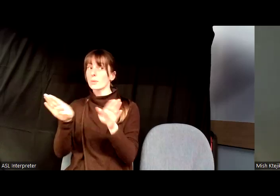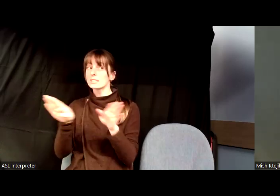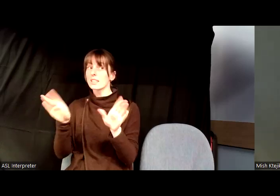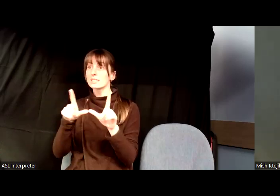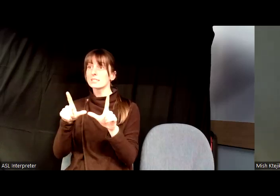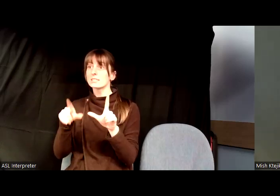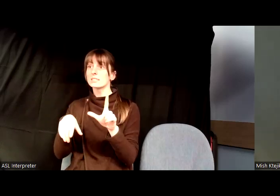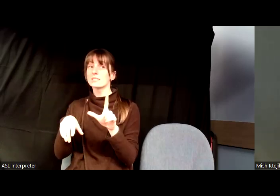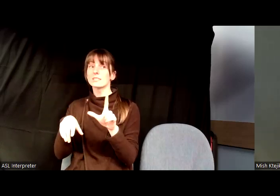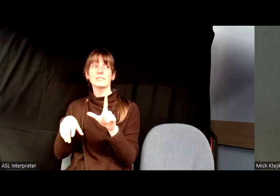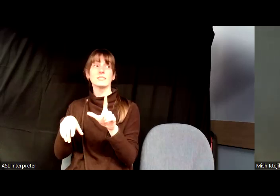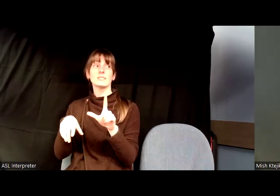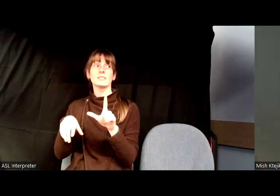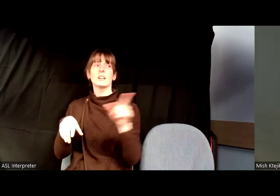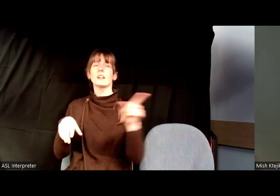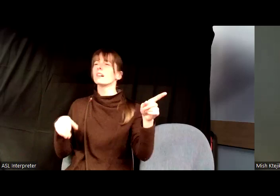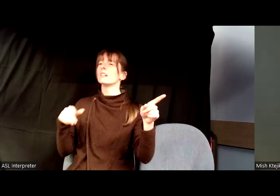can supervisory.